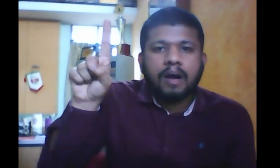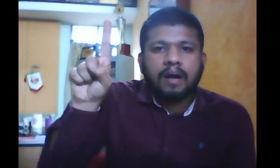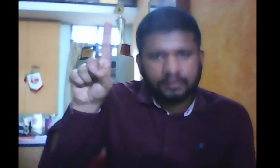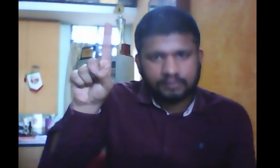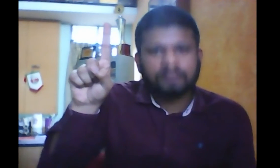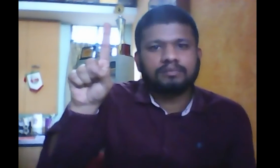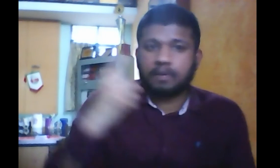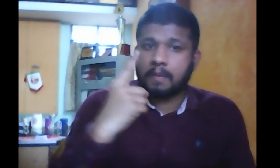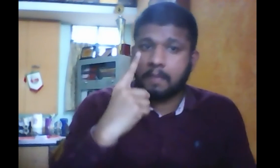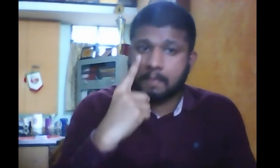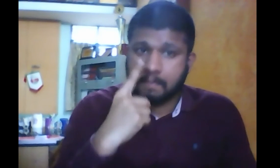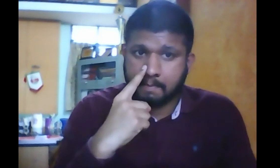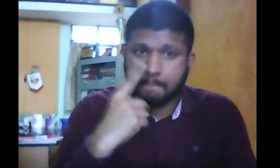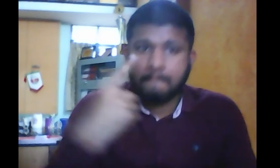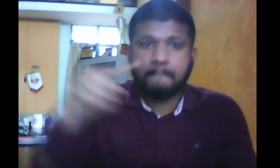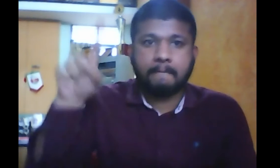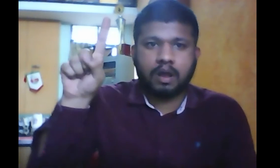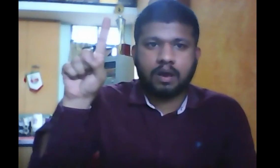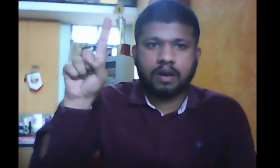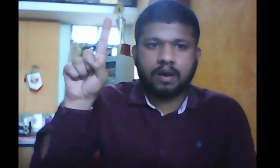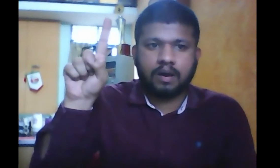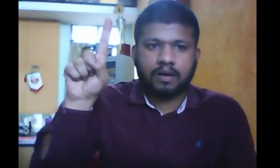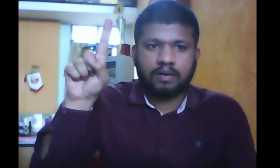Good Samir. Good Virali. Good Kushi.